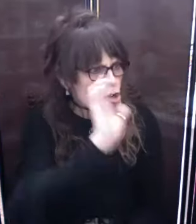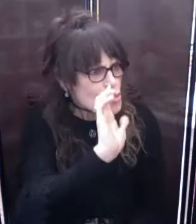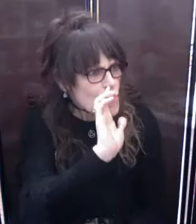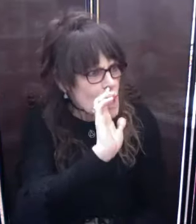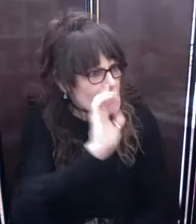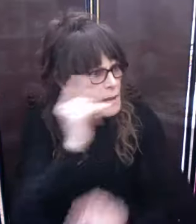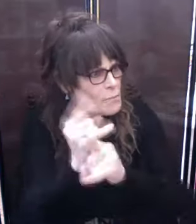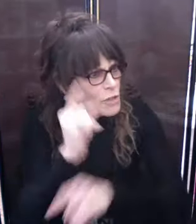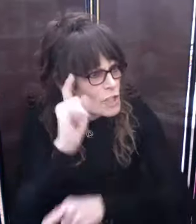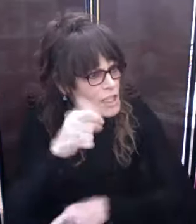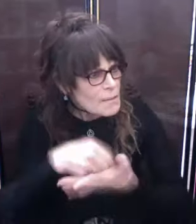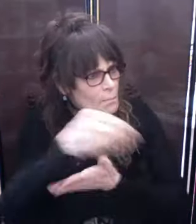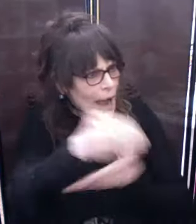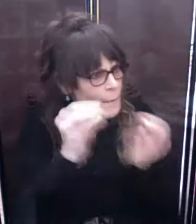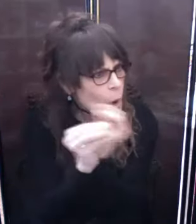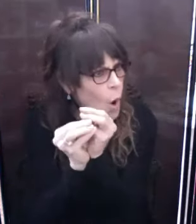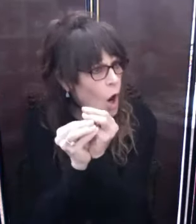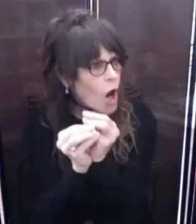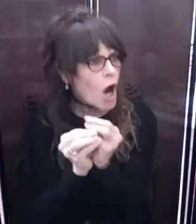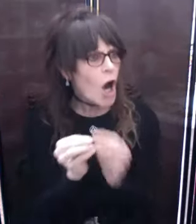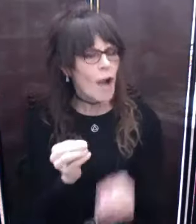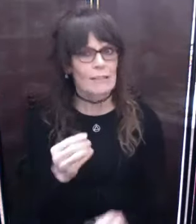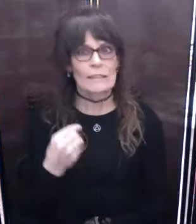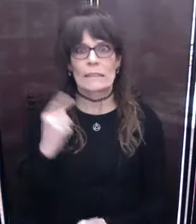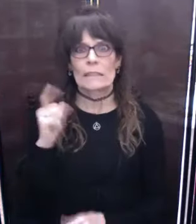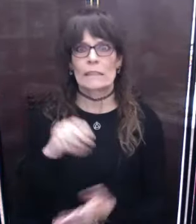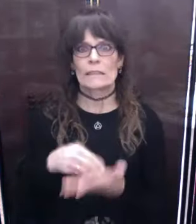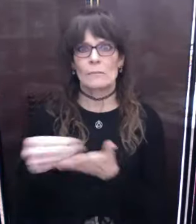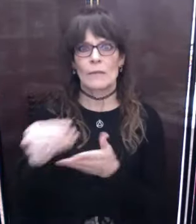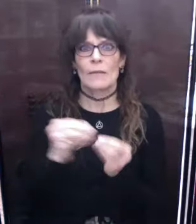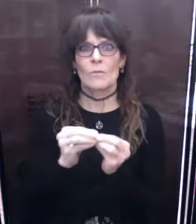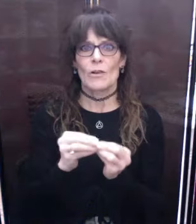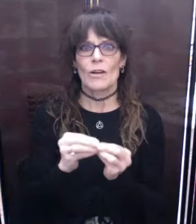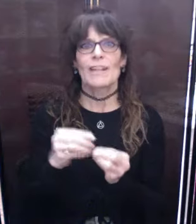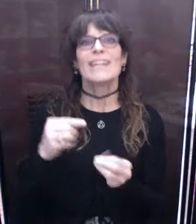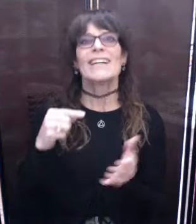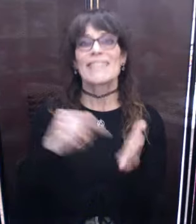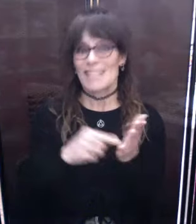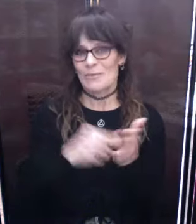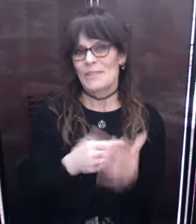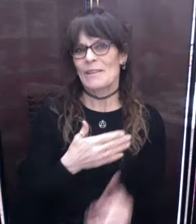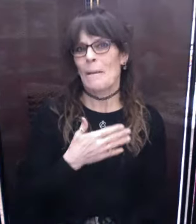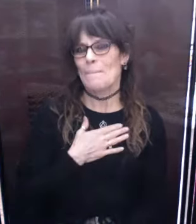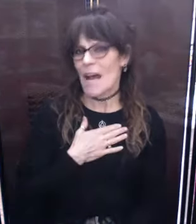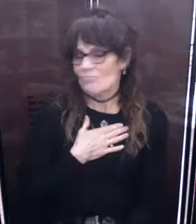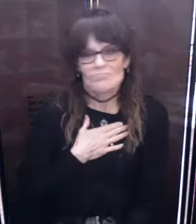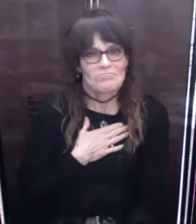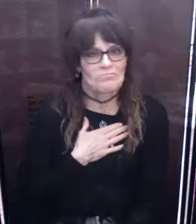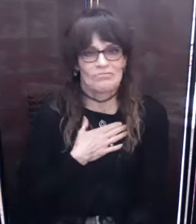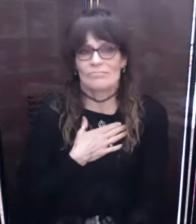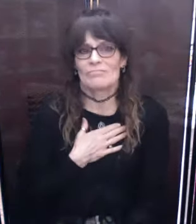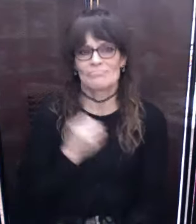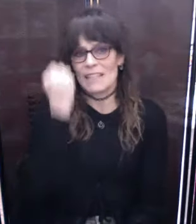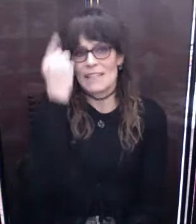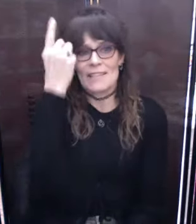one." And since I got to buy him another one, this one's mine. That just made perfect sense to me. And I went out